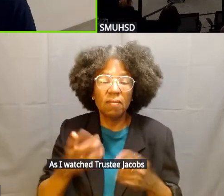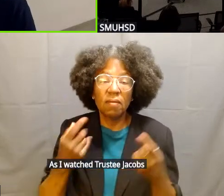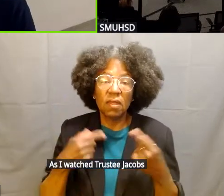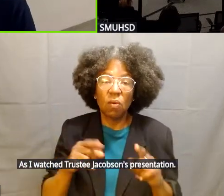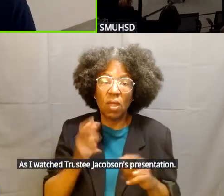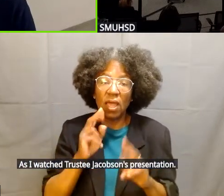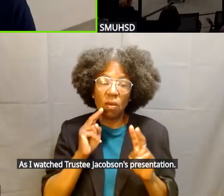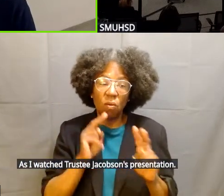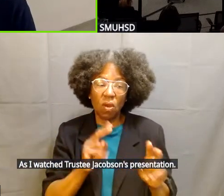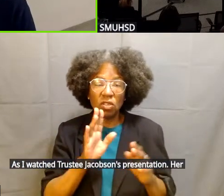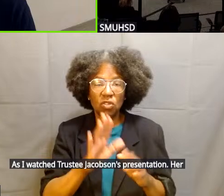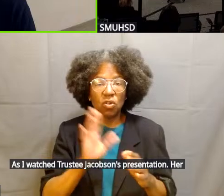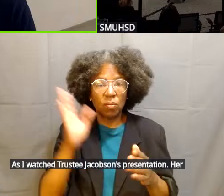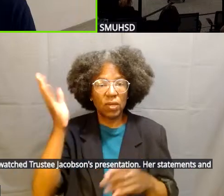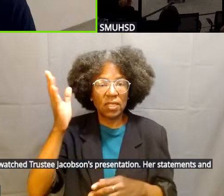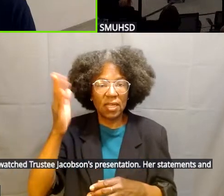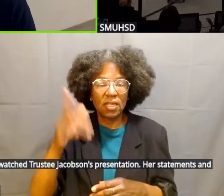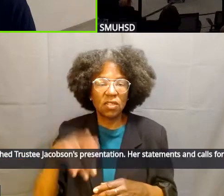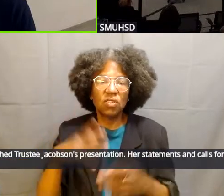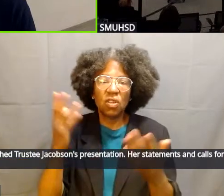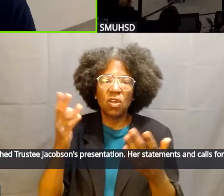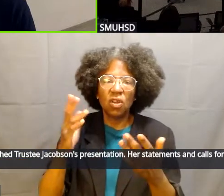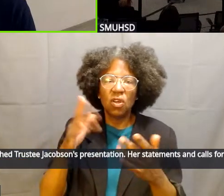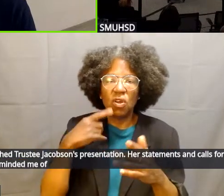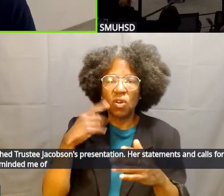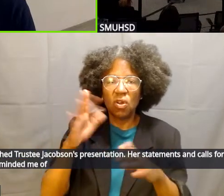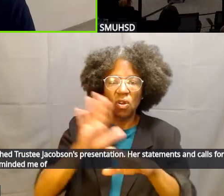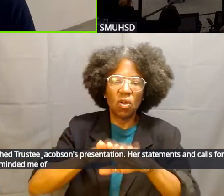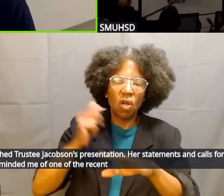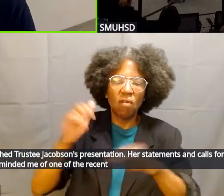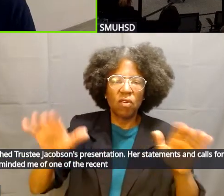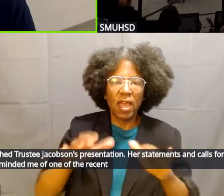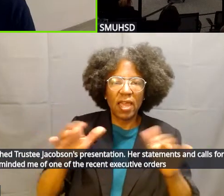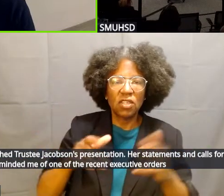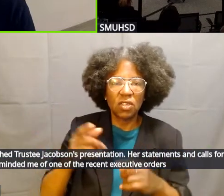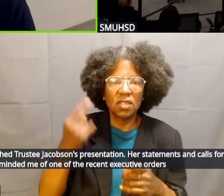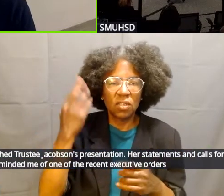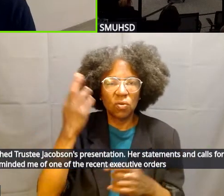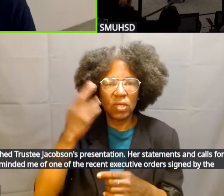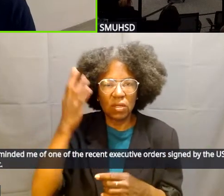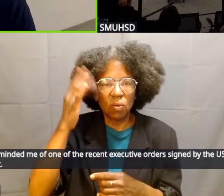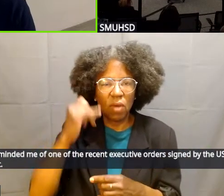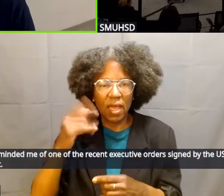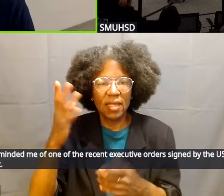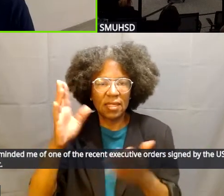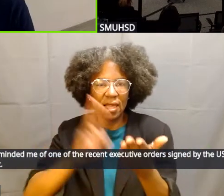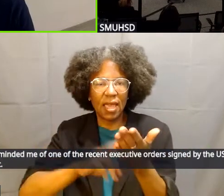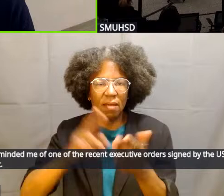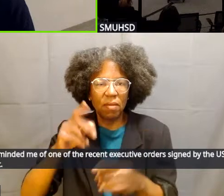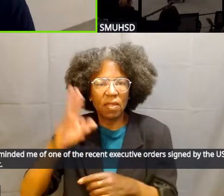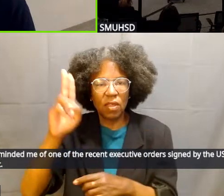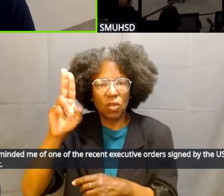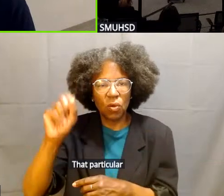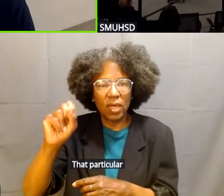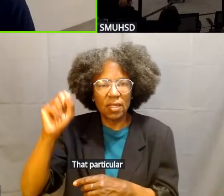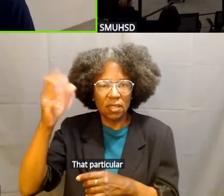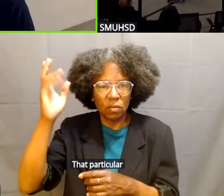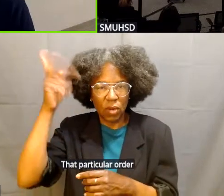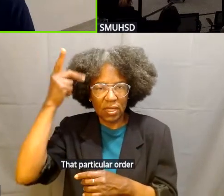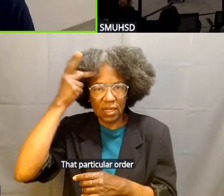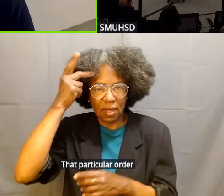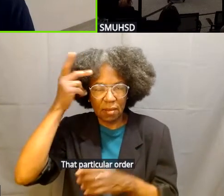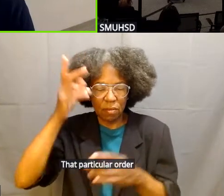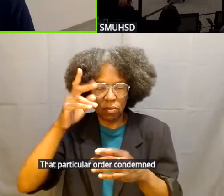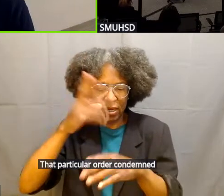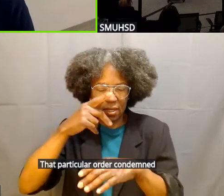her statements and calls for action reminded me of one of the recent executive orders signed by the U.S. President. That particular order condemned American